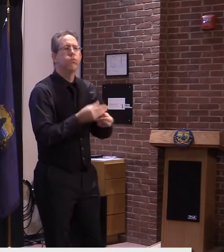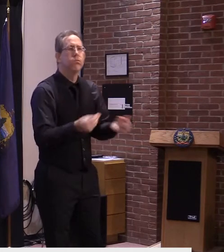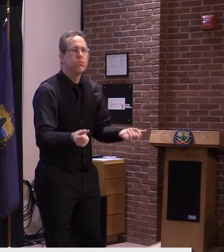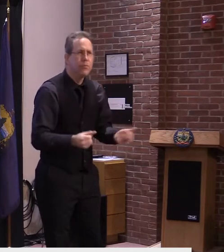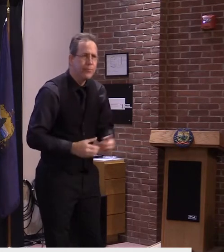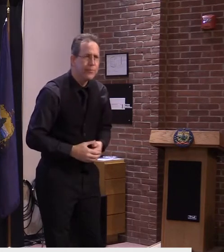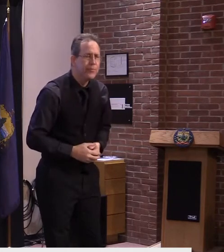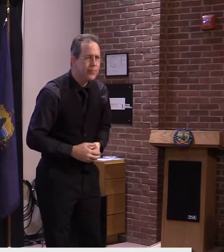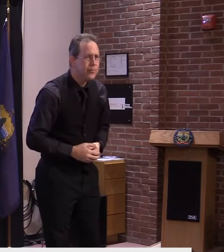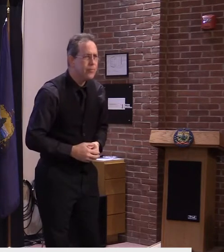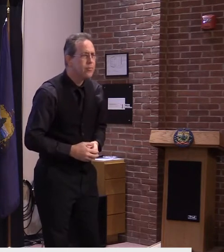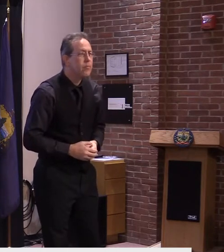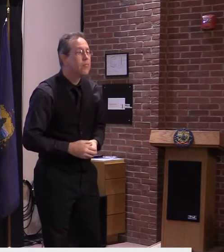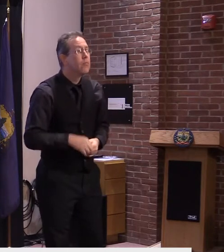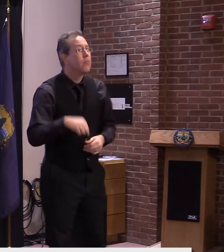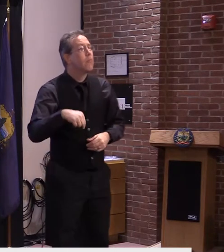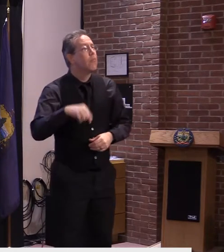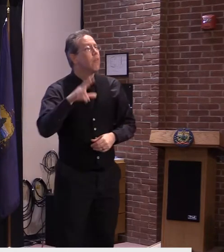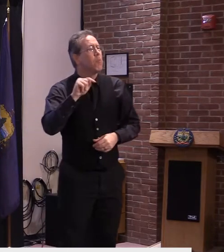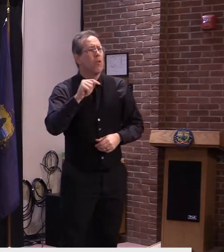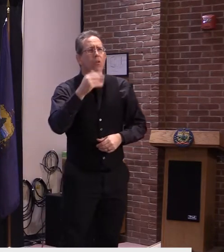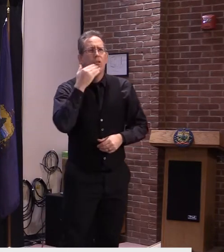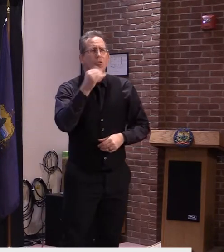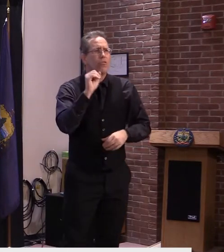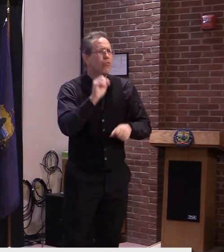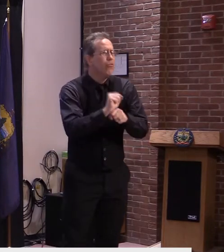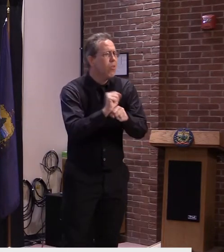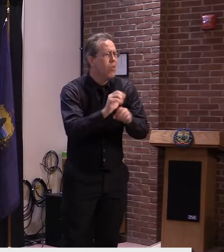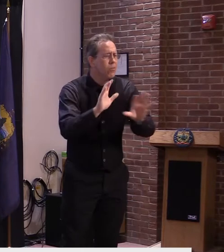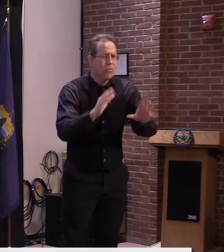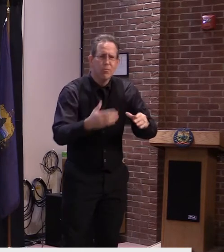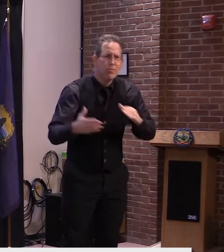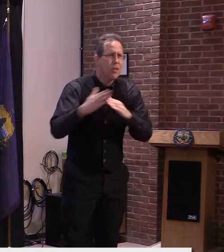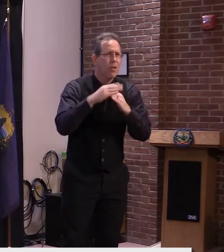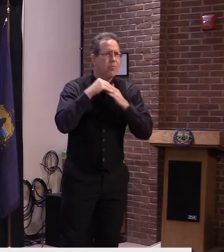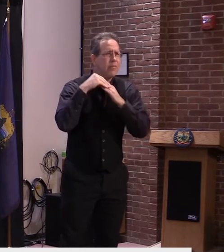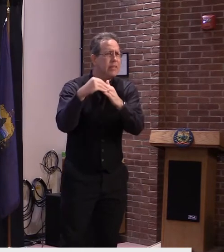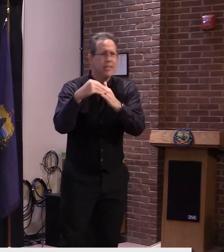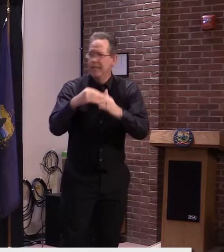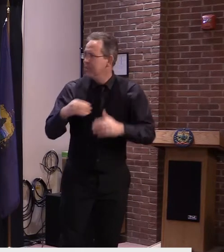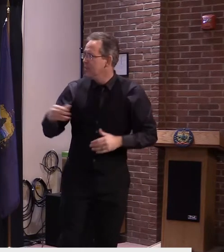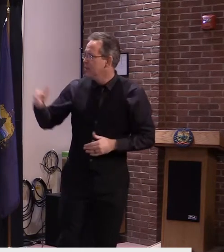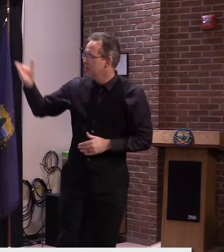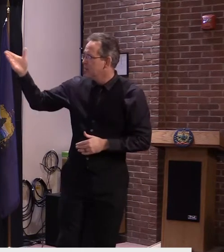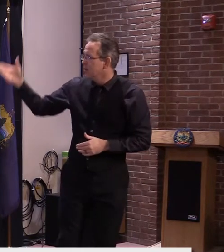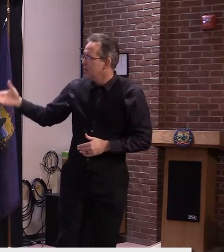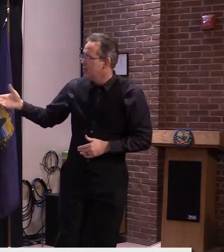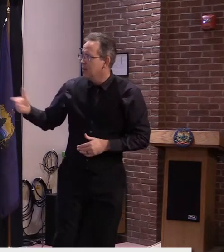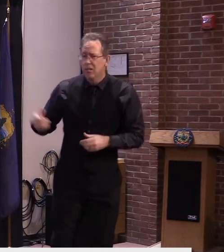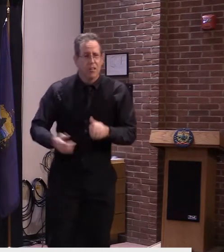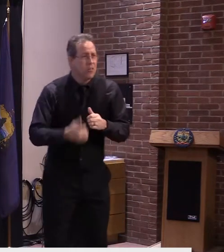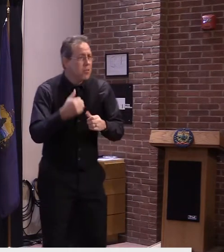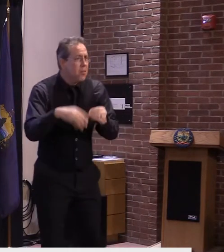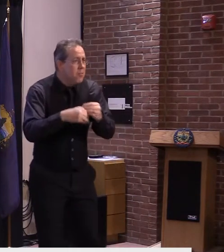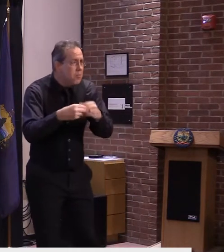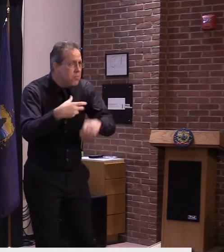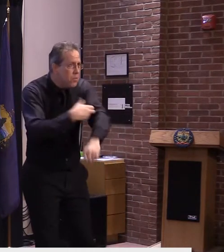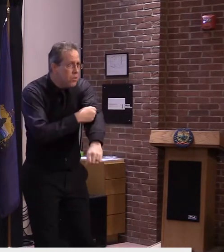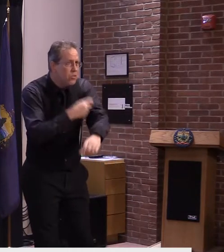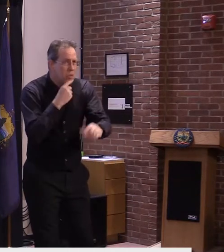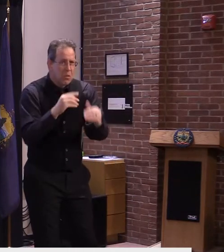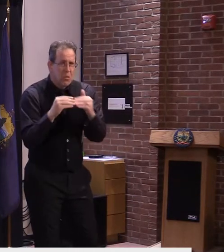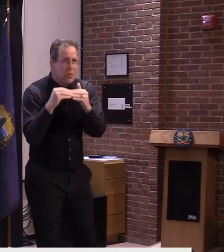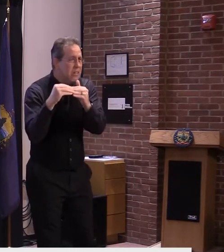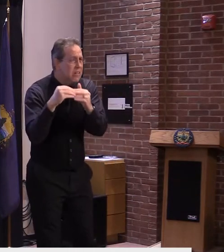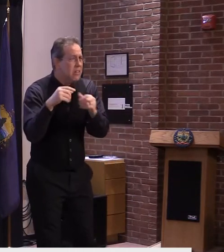scorecard, Vermont continues to do very well across the board, particularly well on the booster shots as well, being at or near the top of the country